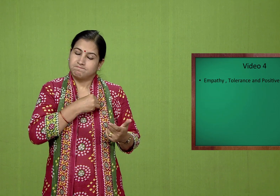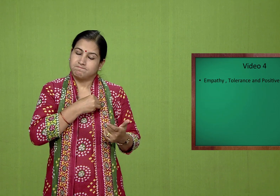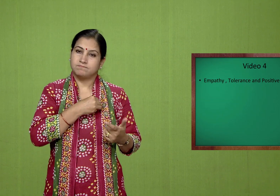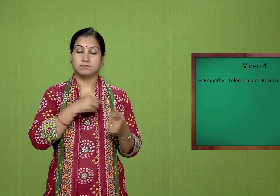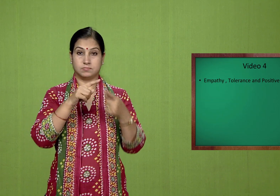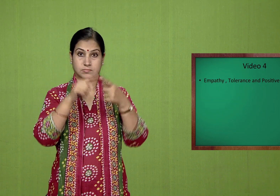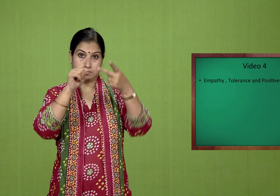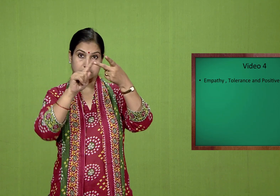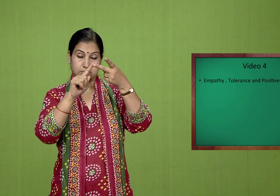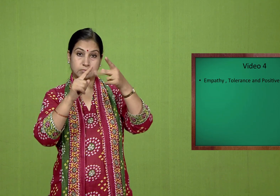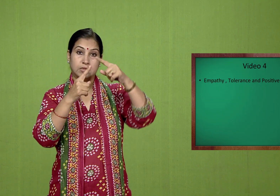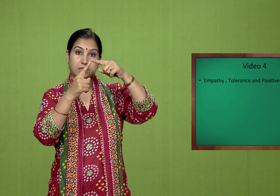empathy,